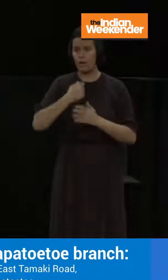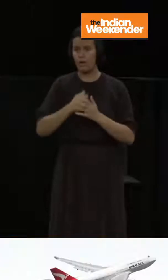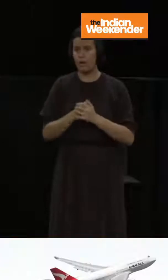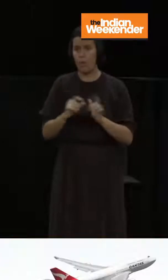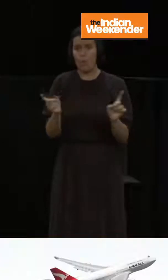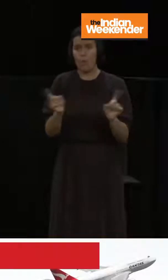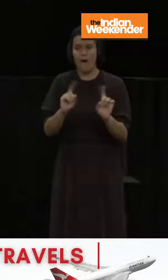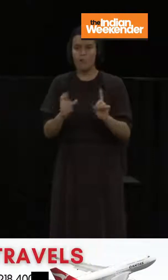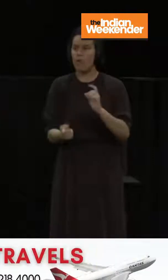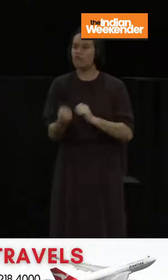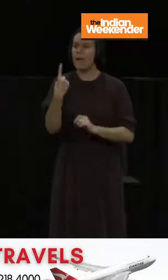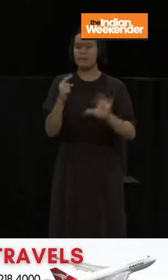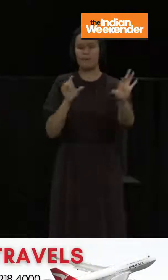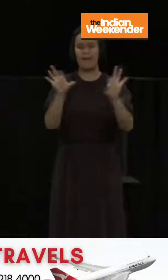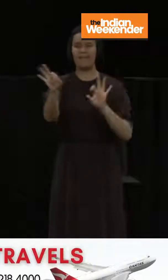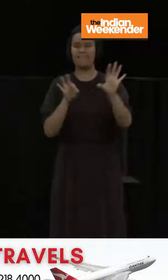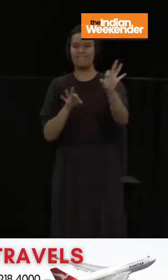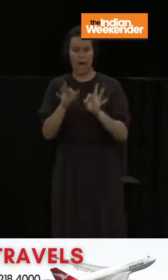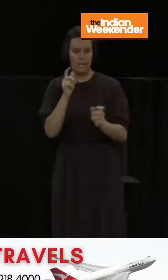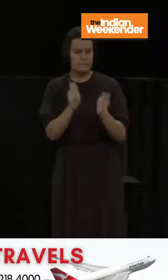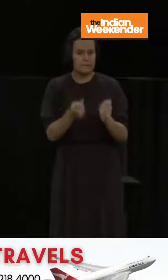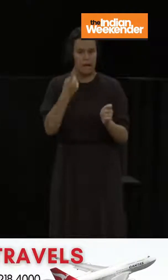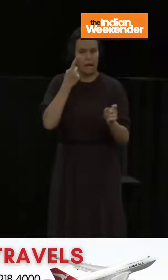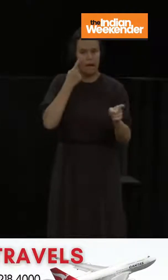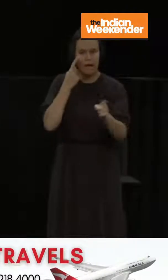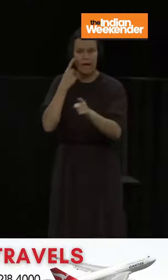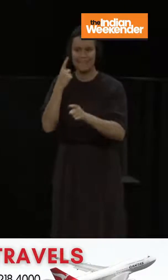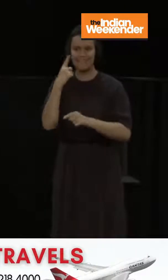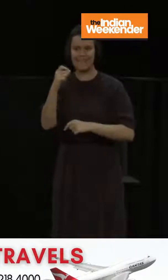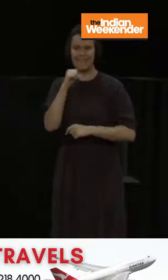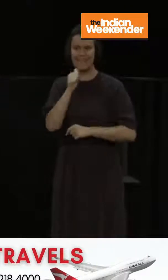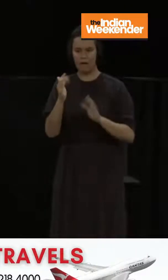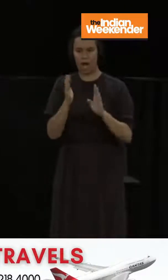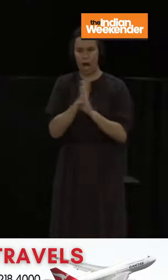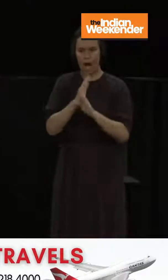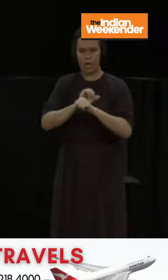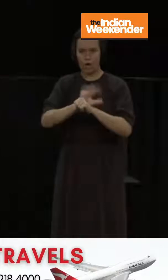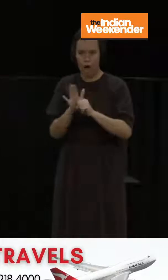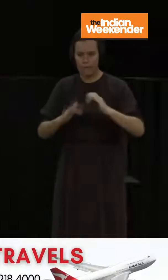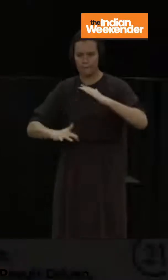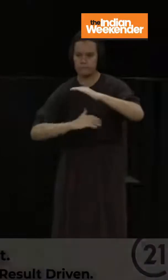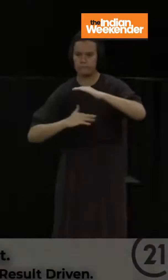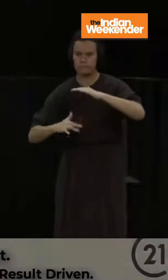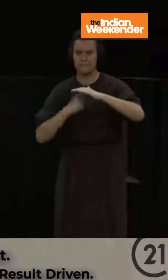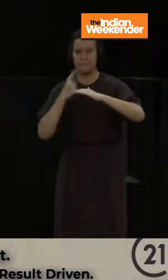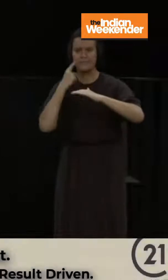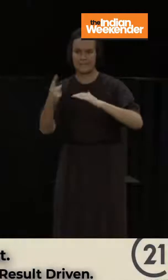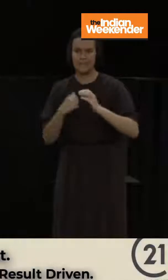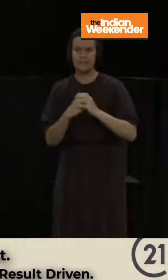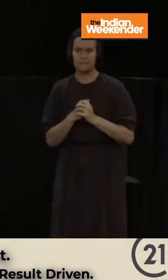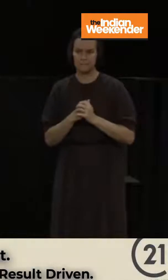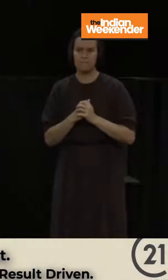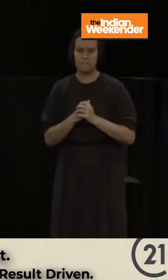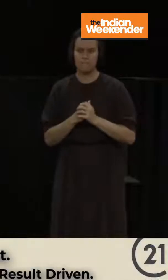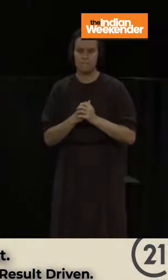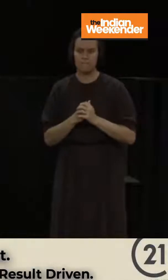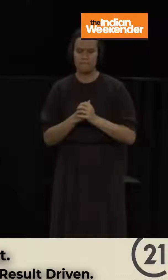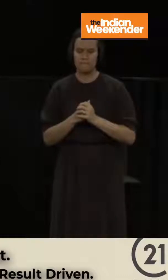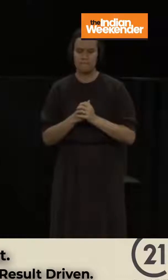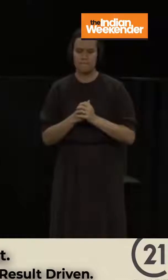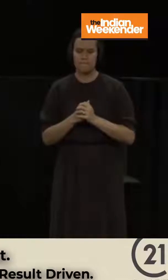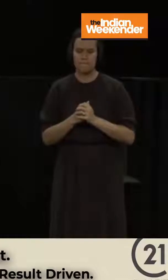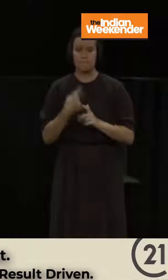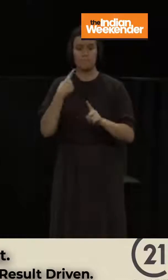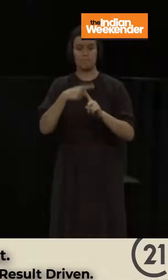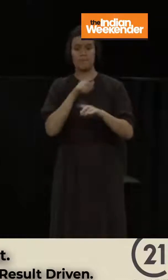think we'll see more and more use of rapid antigen testing. I do think also for international travel, we're going to see situations where rapid antigen testing